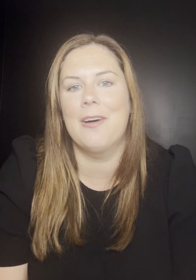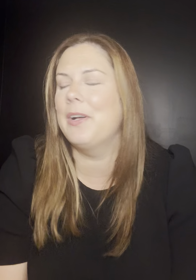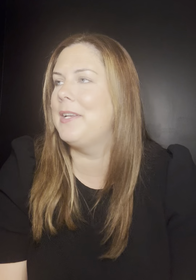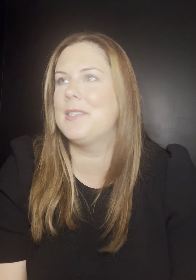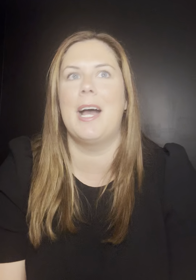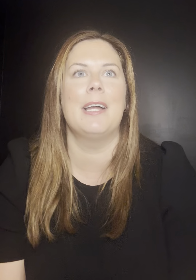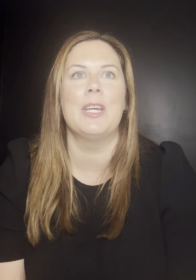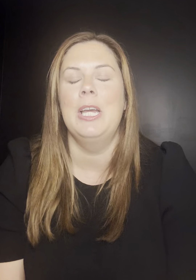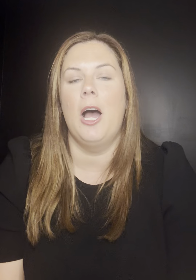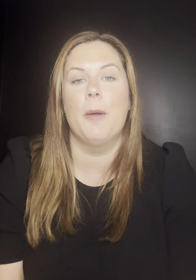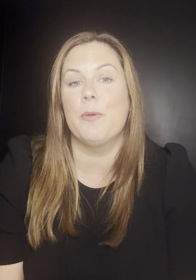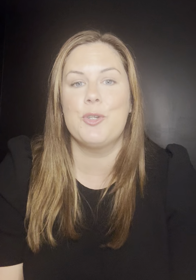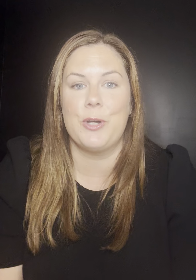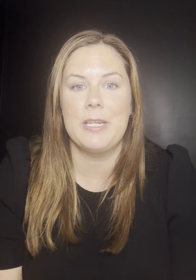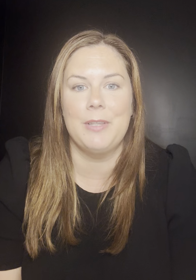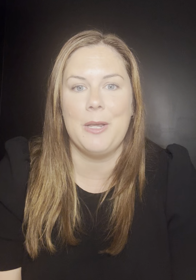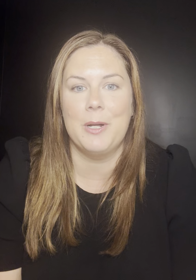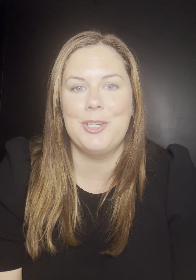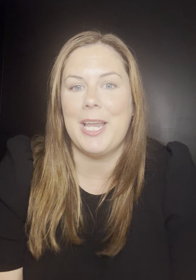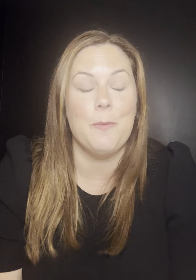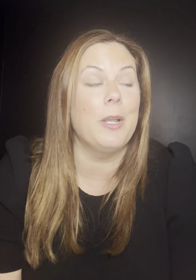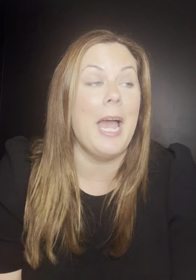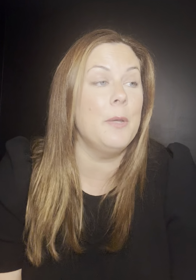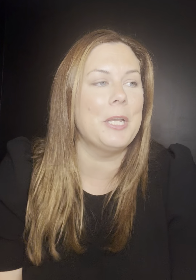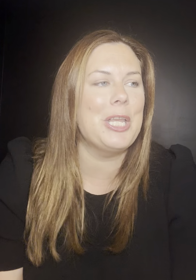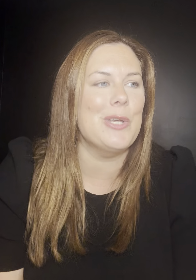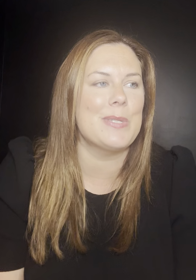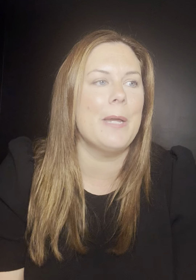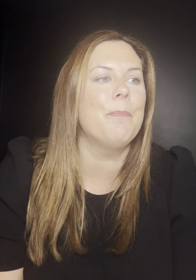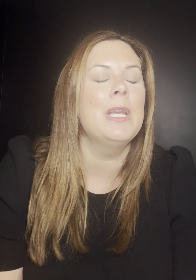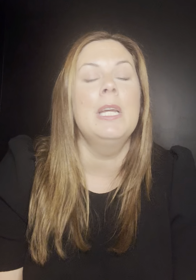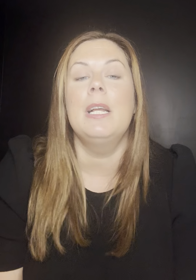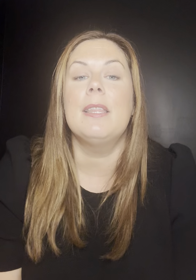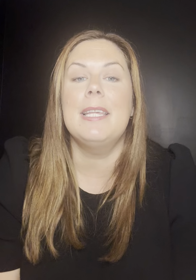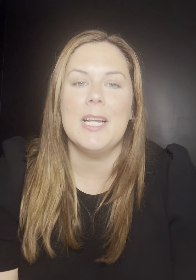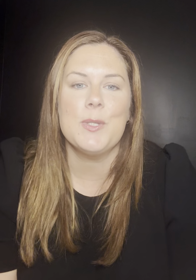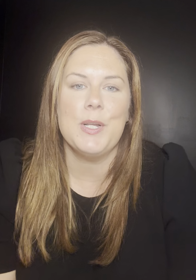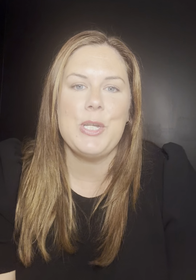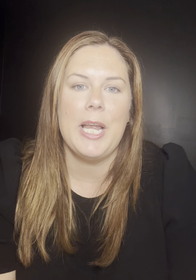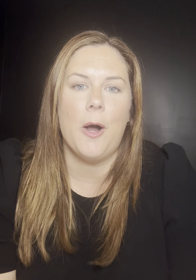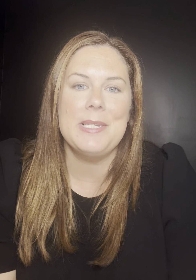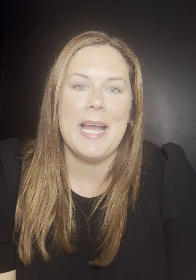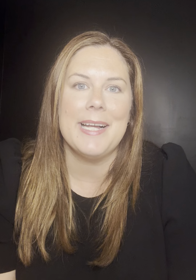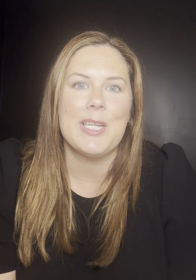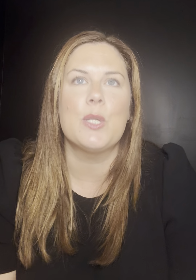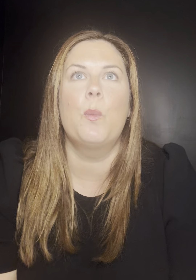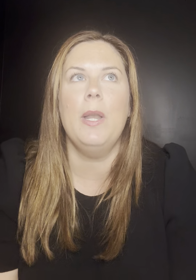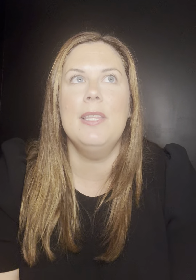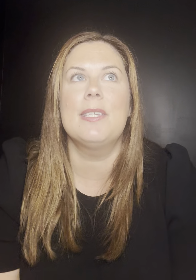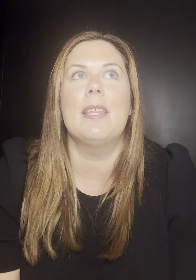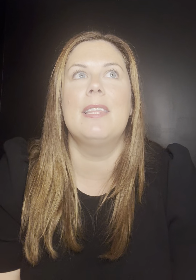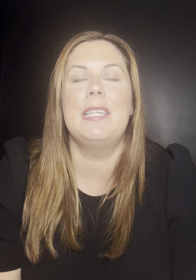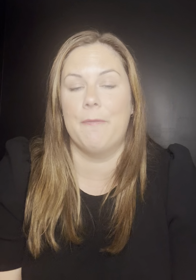It is not a restrictive language. Anyone can use it. The next question I always ask is, what is the